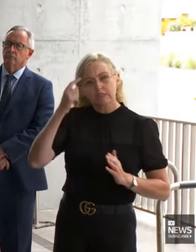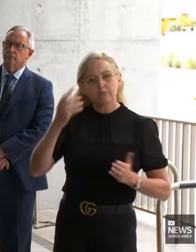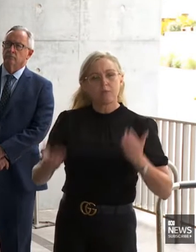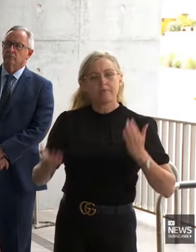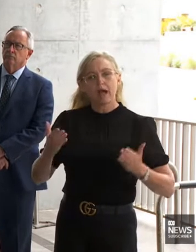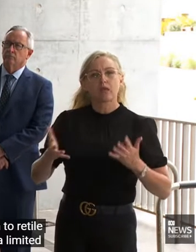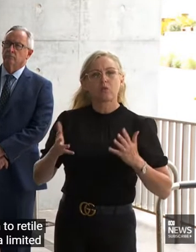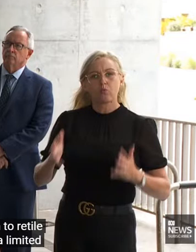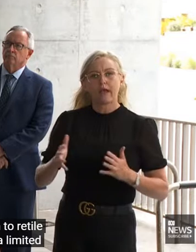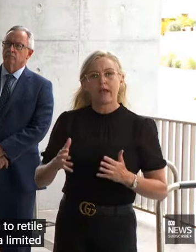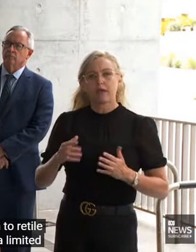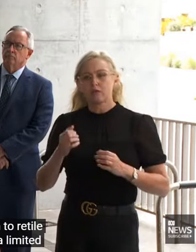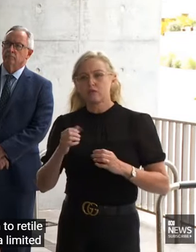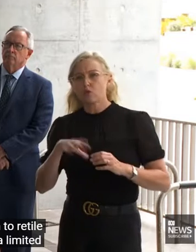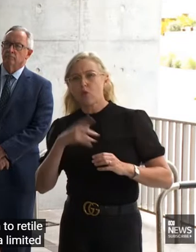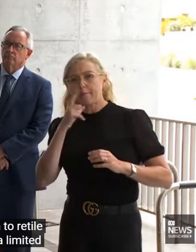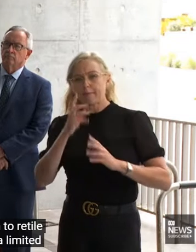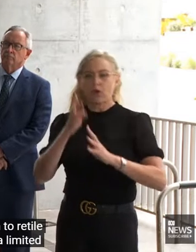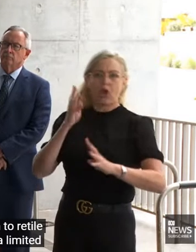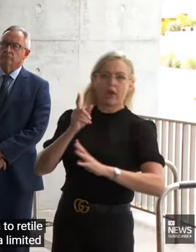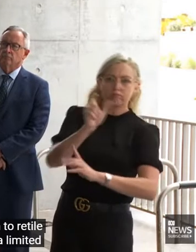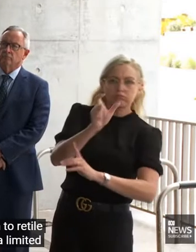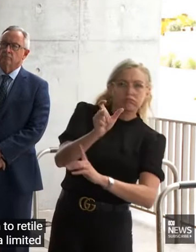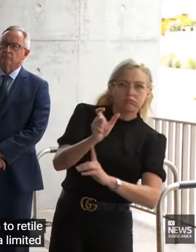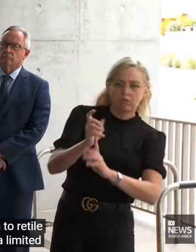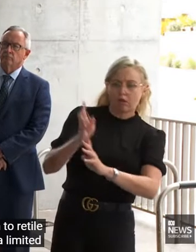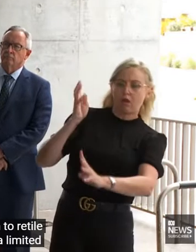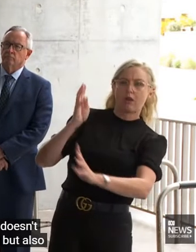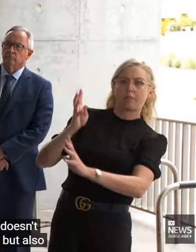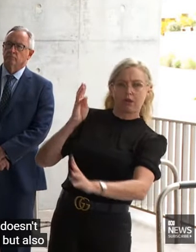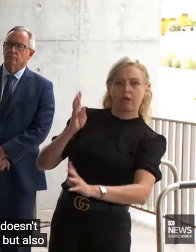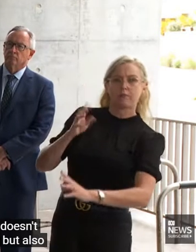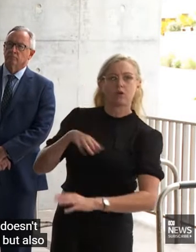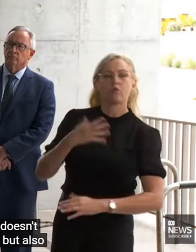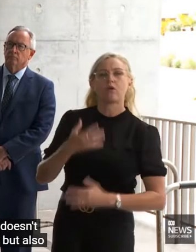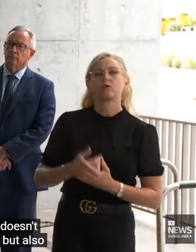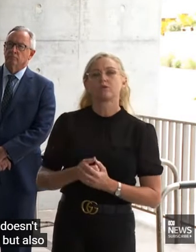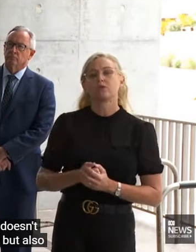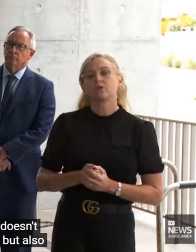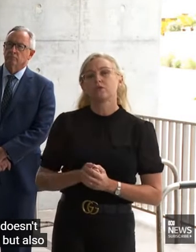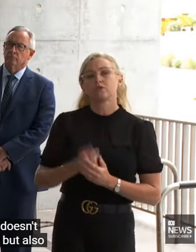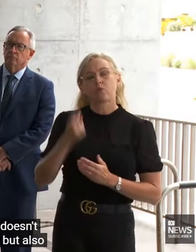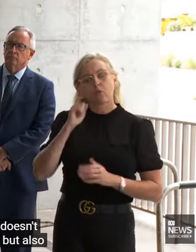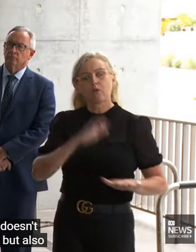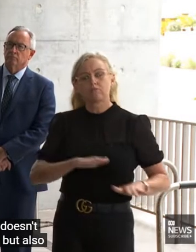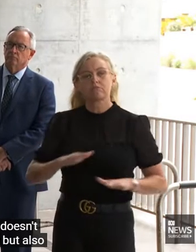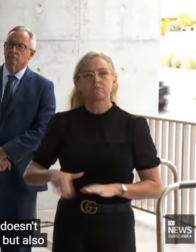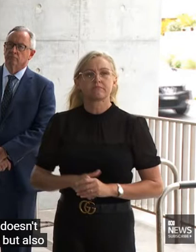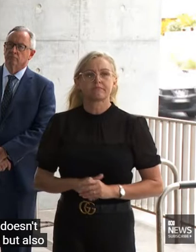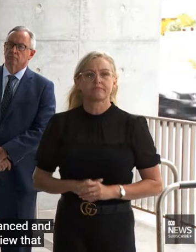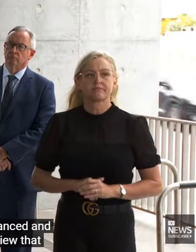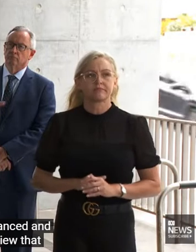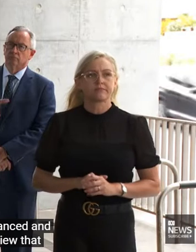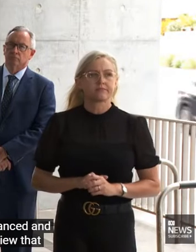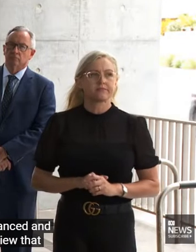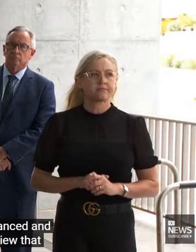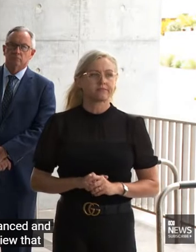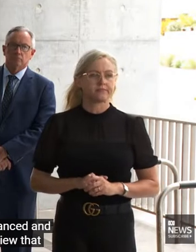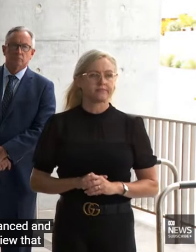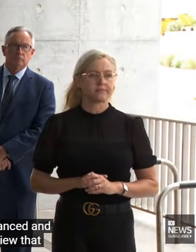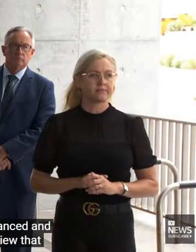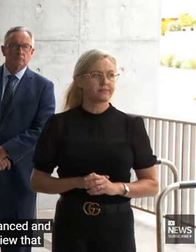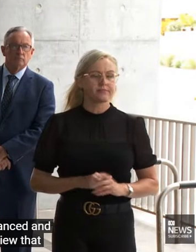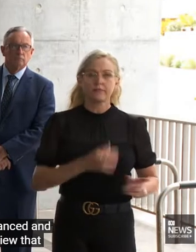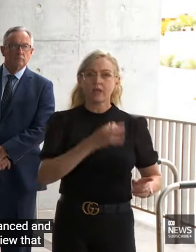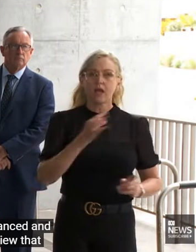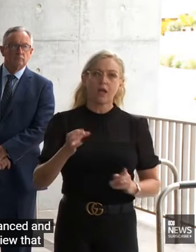and we'll continue to review that setting as we obviously move through this next stage of the pandemic. So back to where we were a week ago.